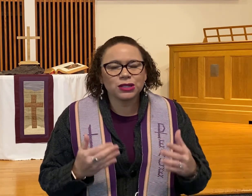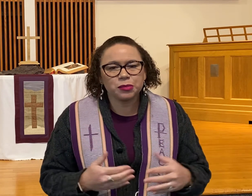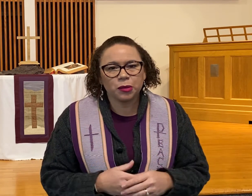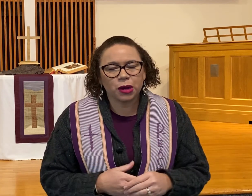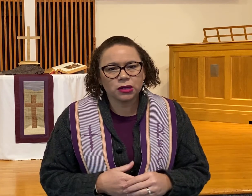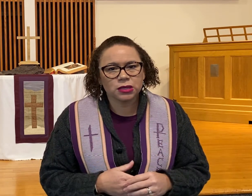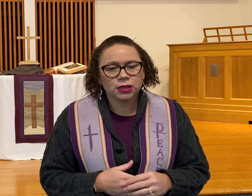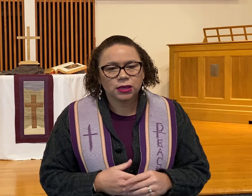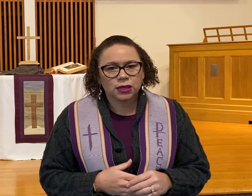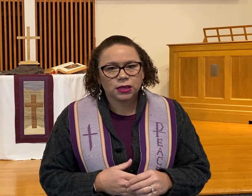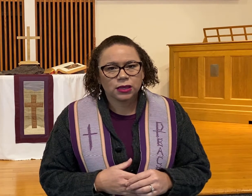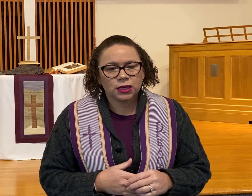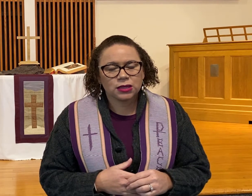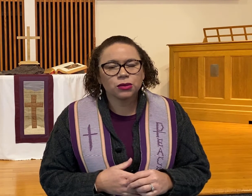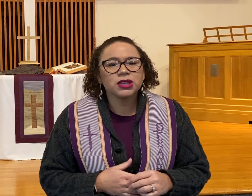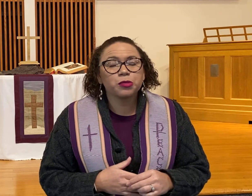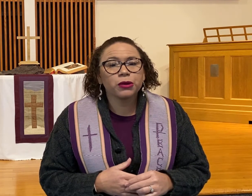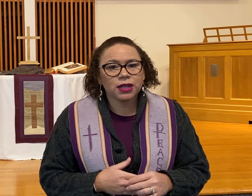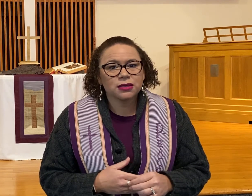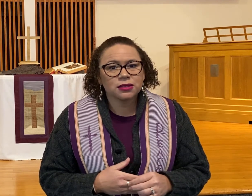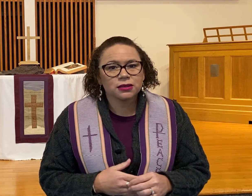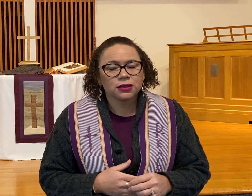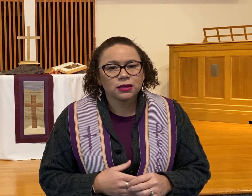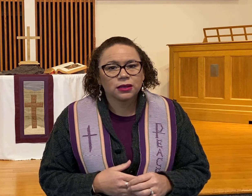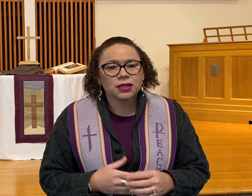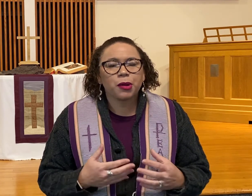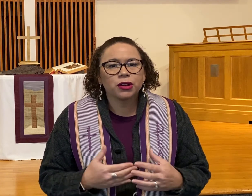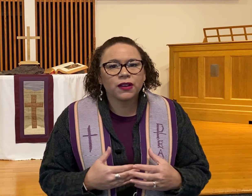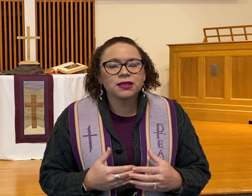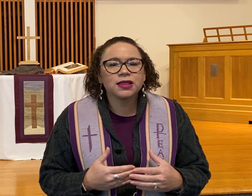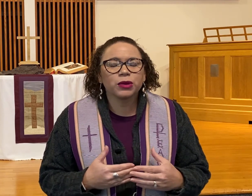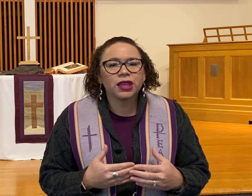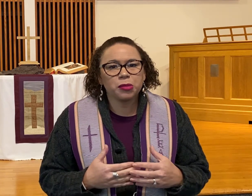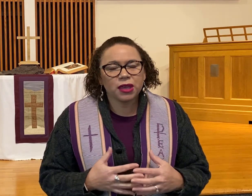be apart. And so this brokenness is a part of us and we keep it hidden.